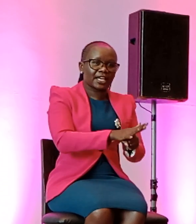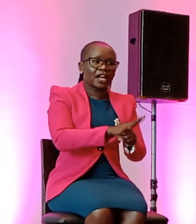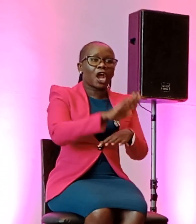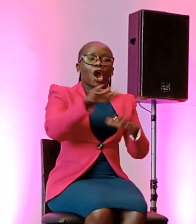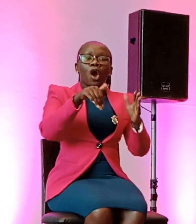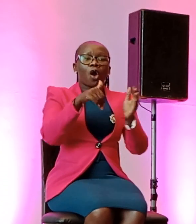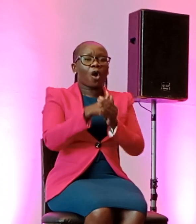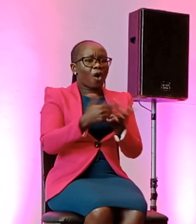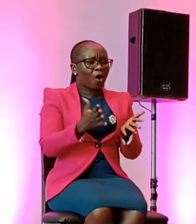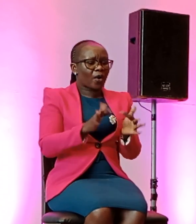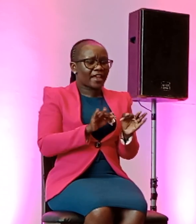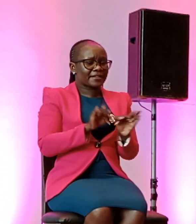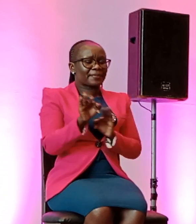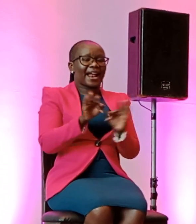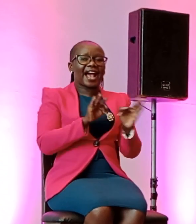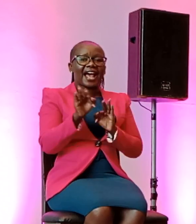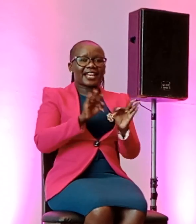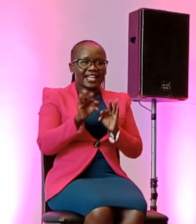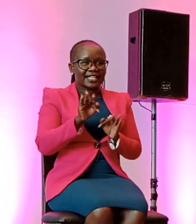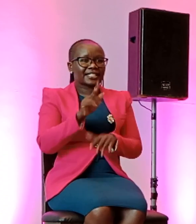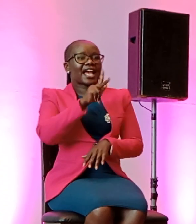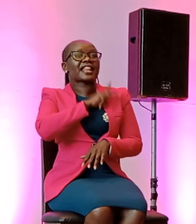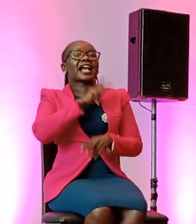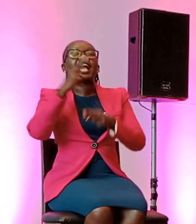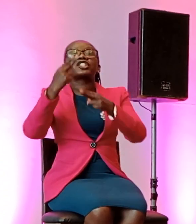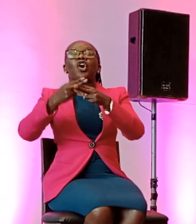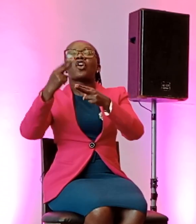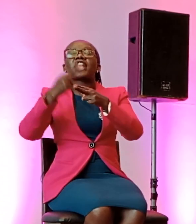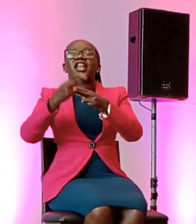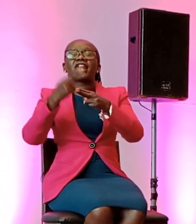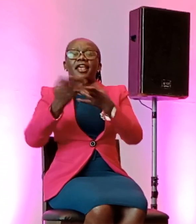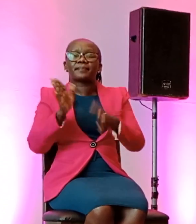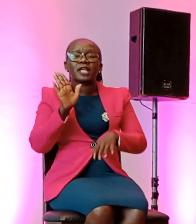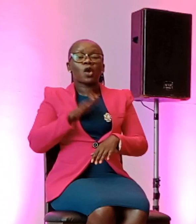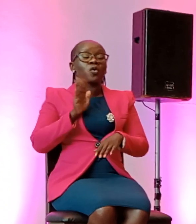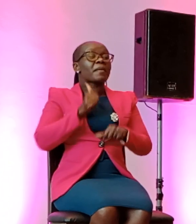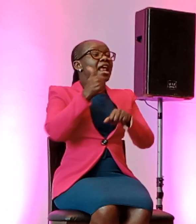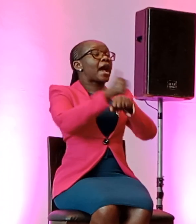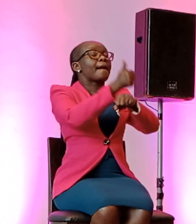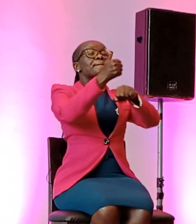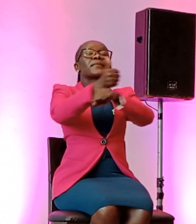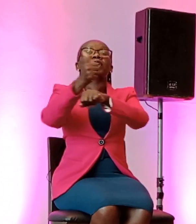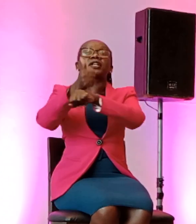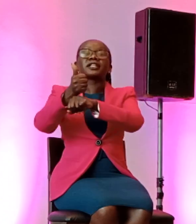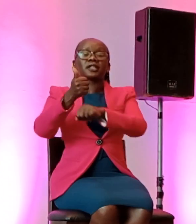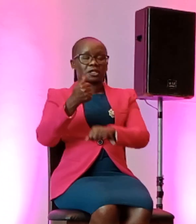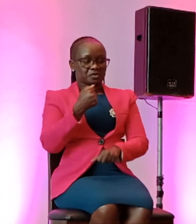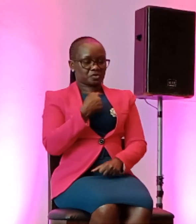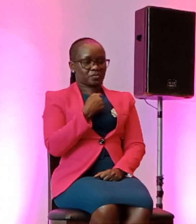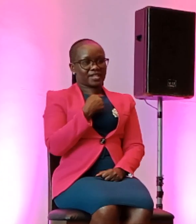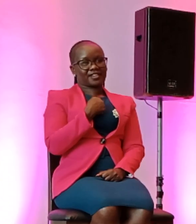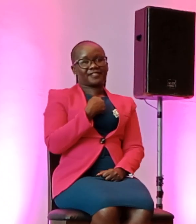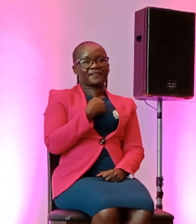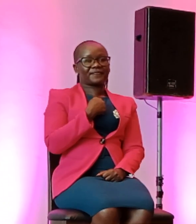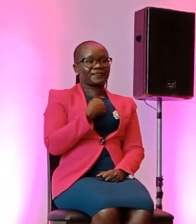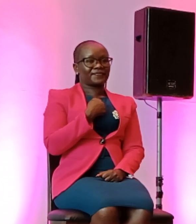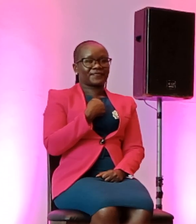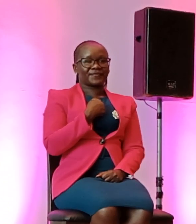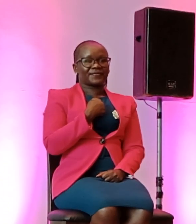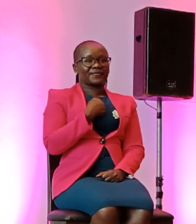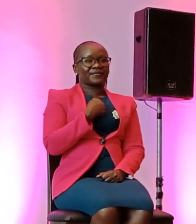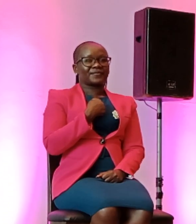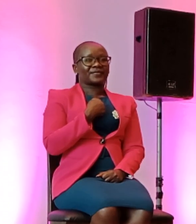of descriptions, the kind of names that women are given, to me, it